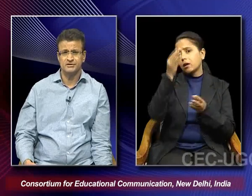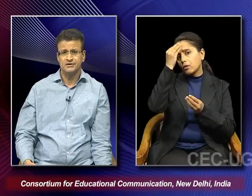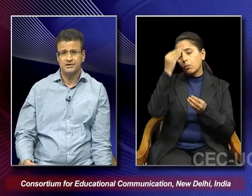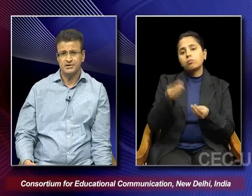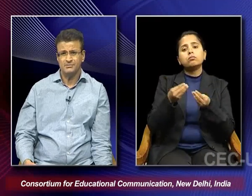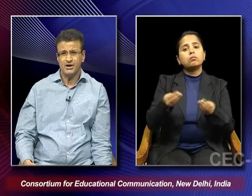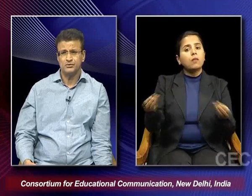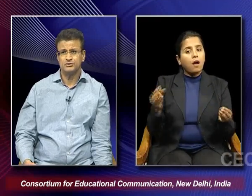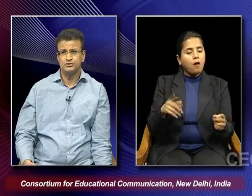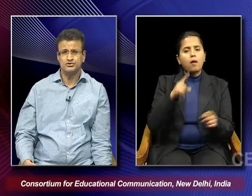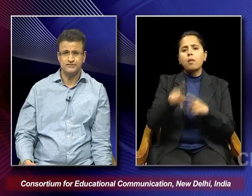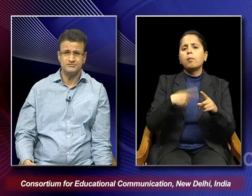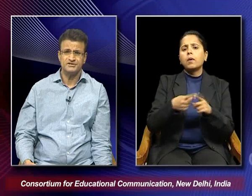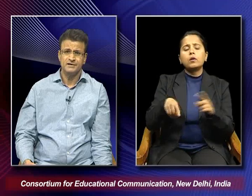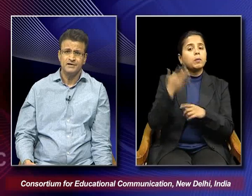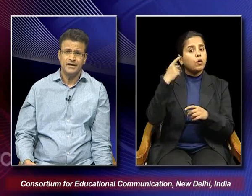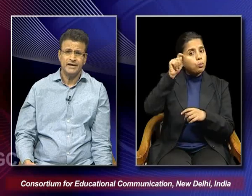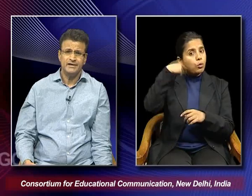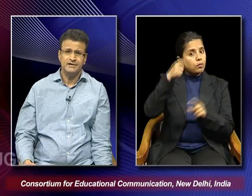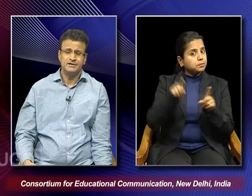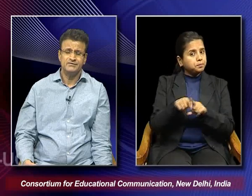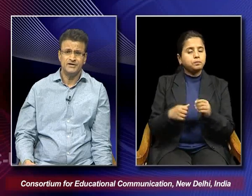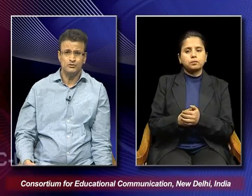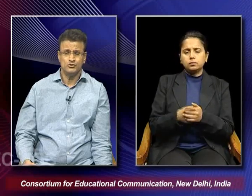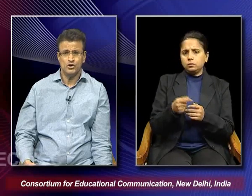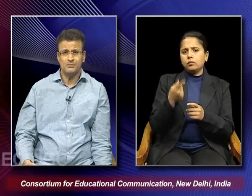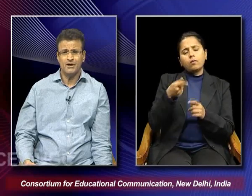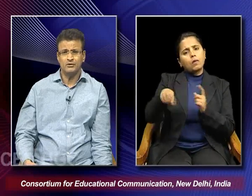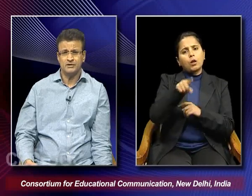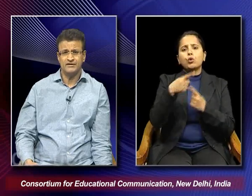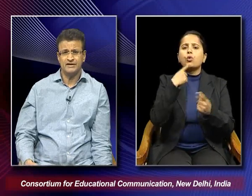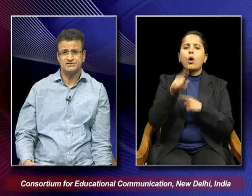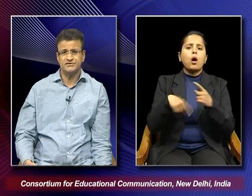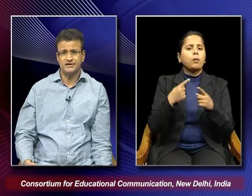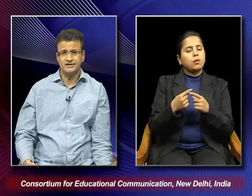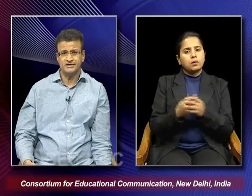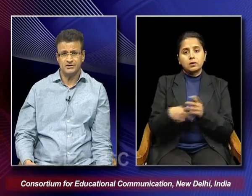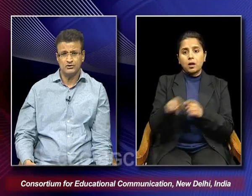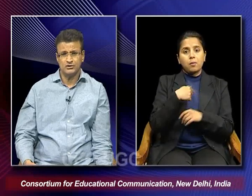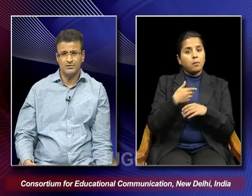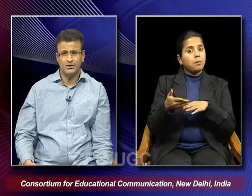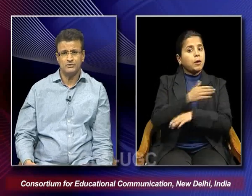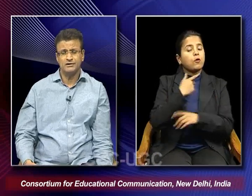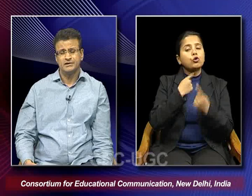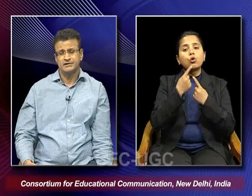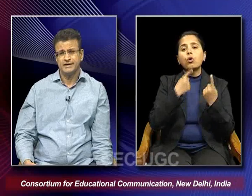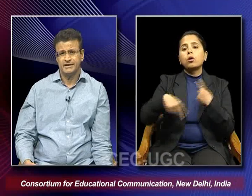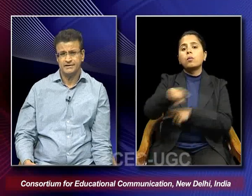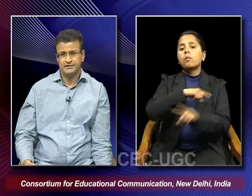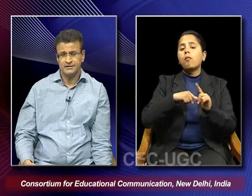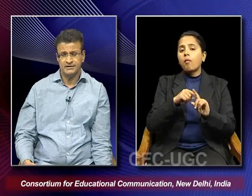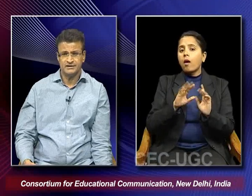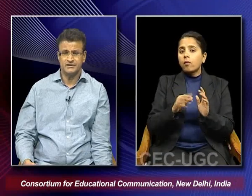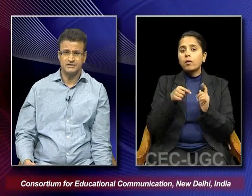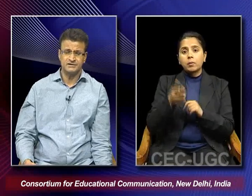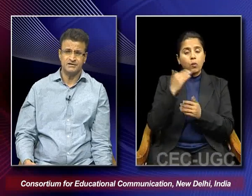information about those films. And when you talk about, as we earlier talked about, that